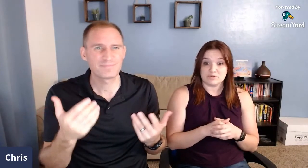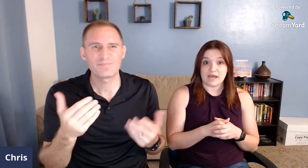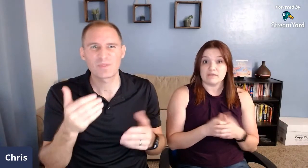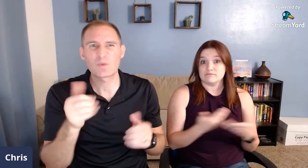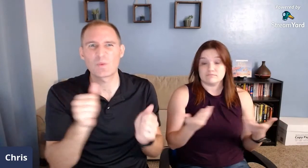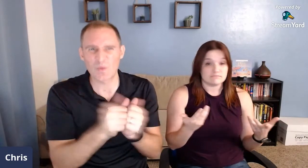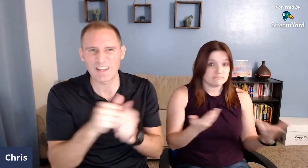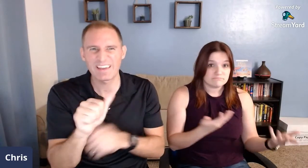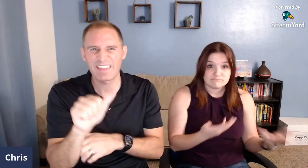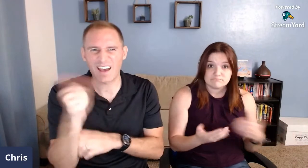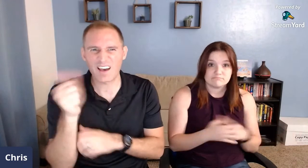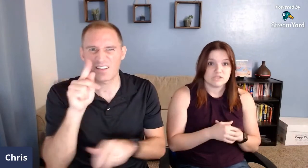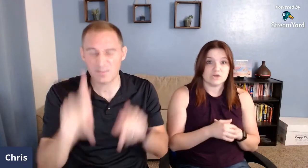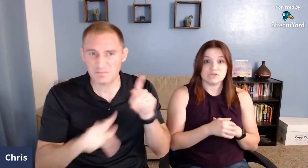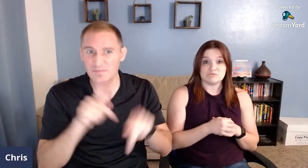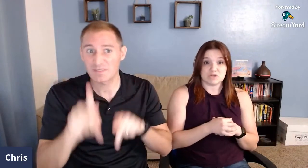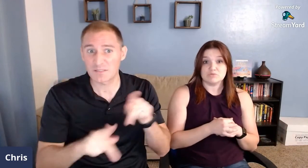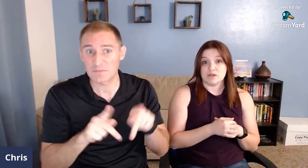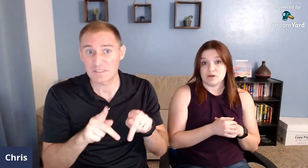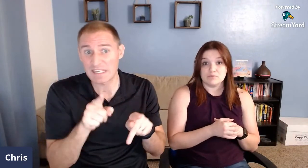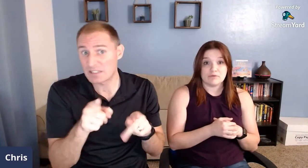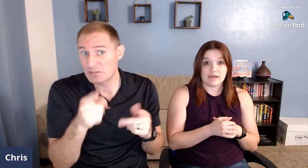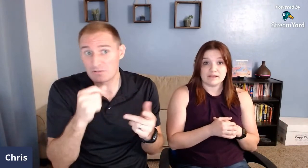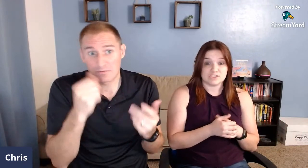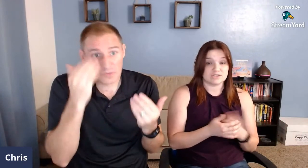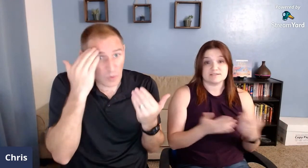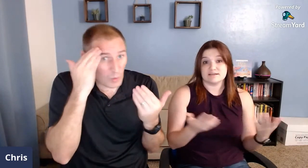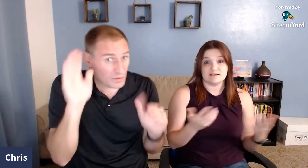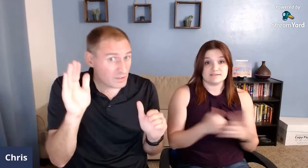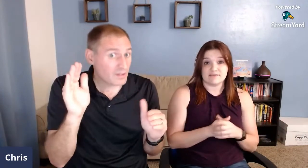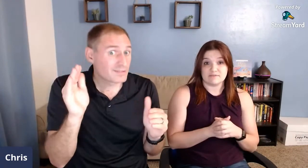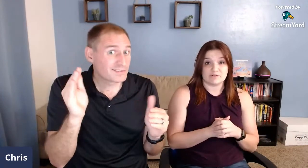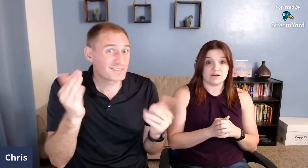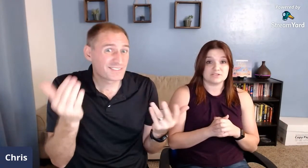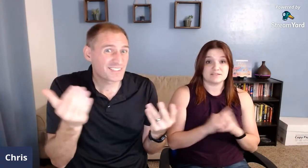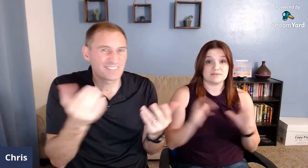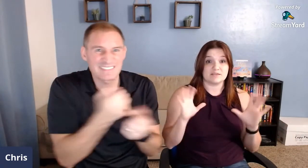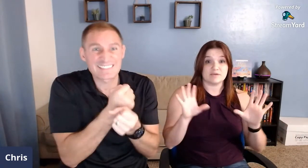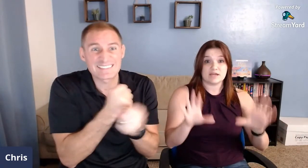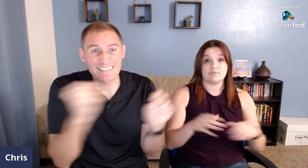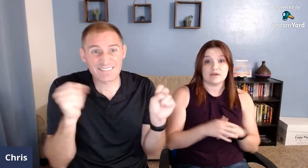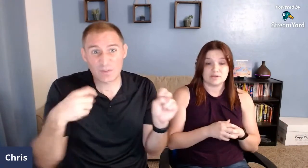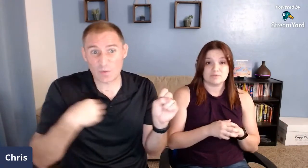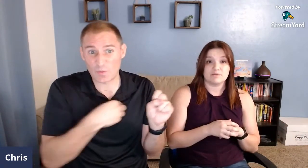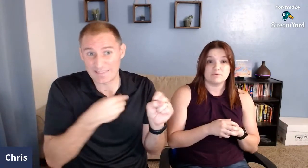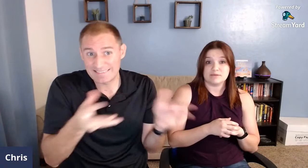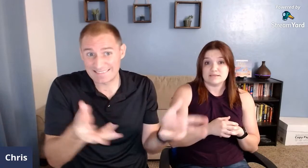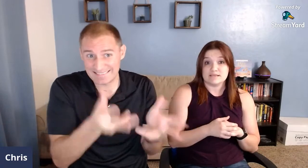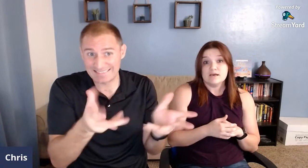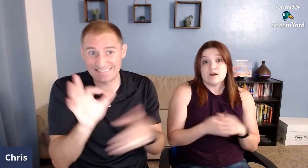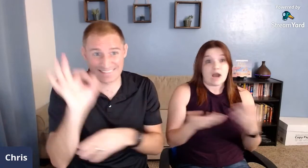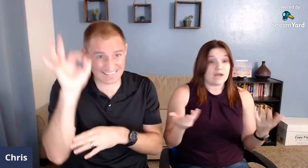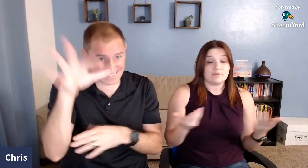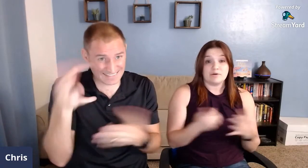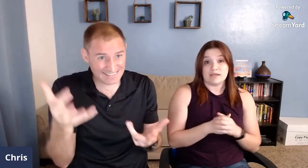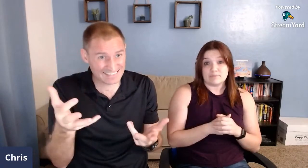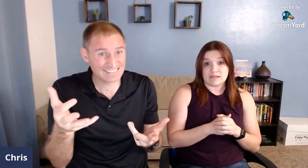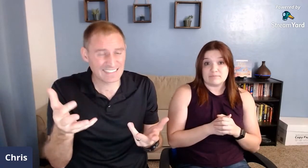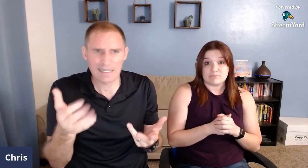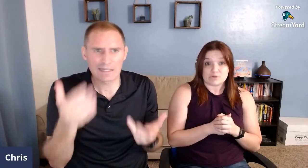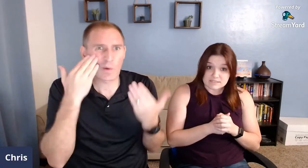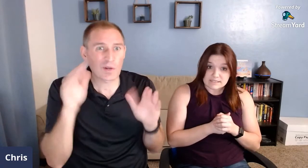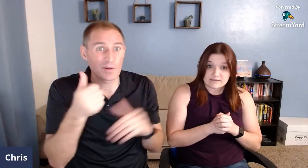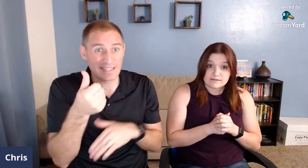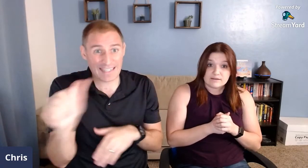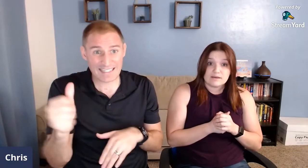with people that, you know, you don't know. And it's just a safety precaution, something that we kind of put out there with people, because I don't know